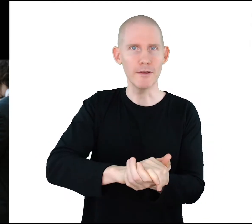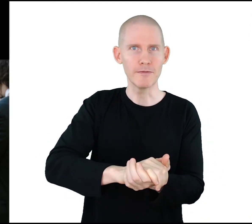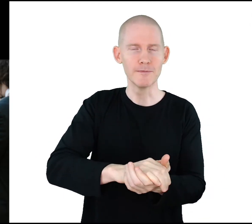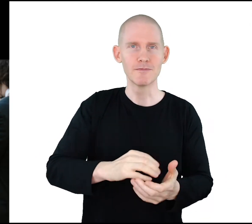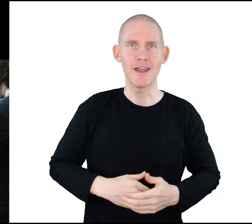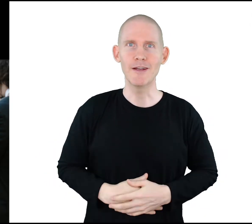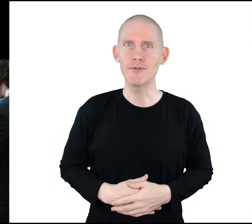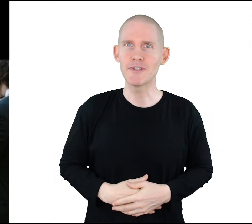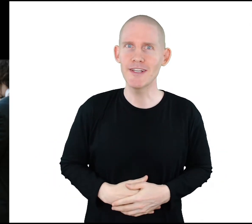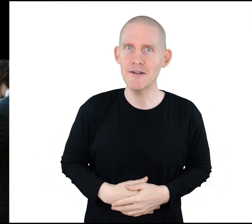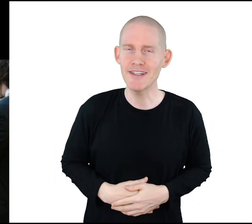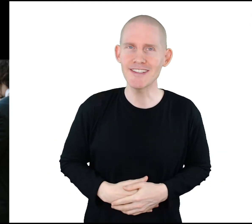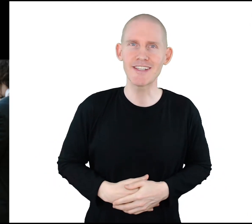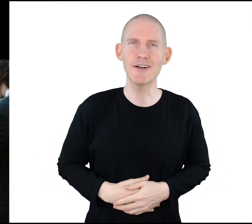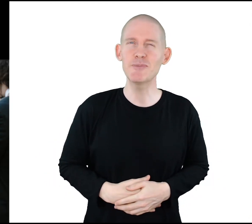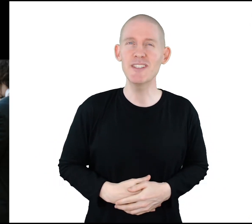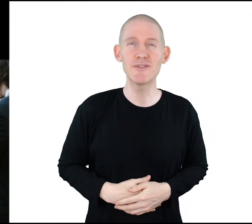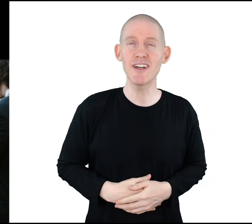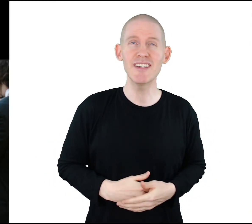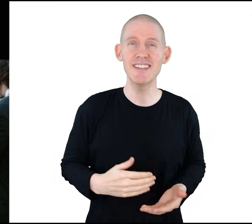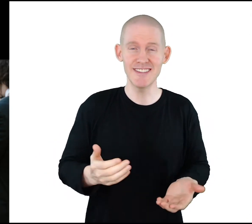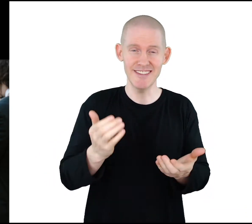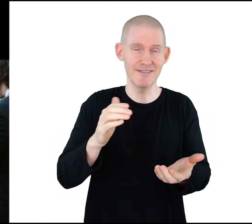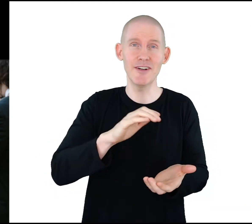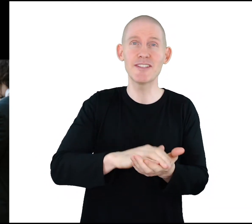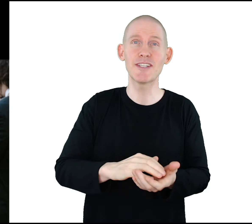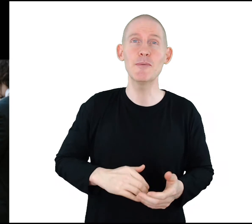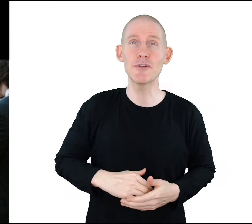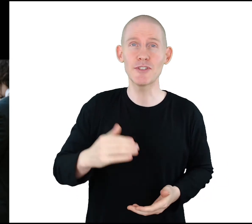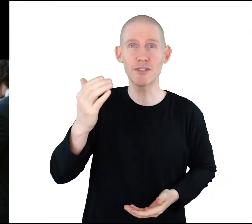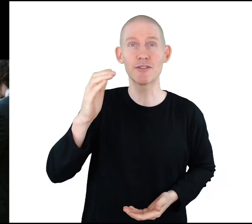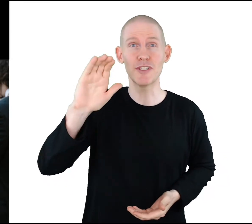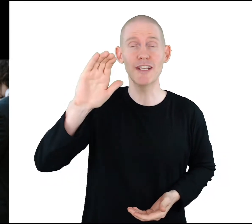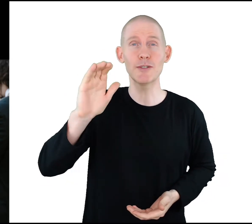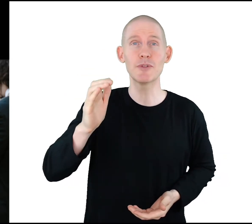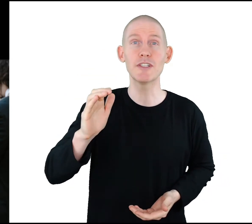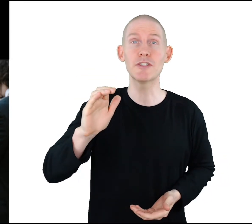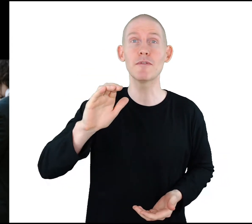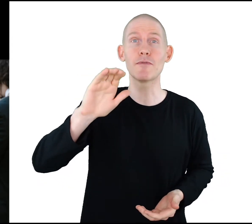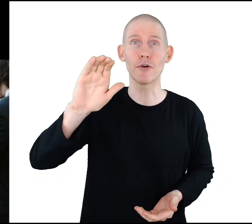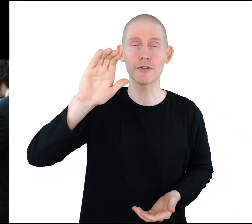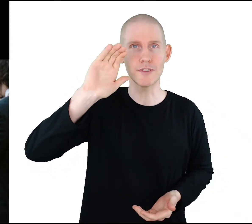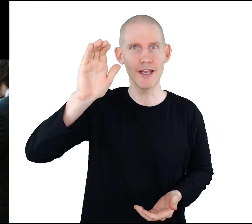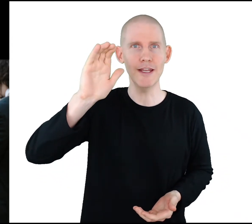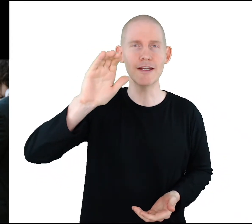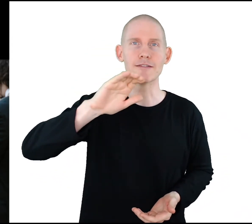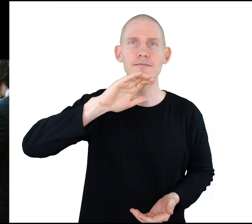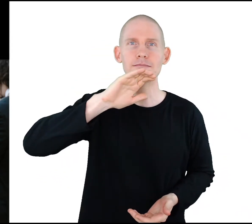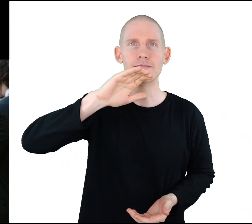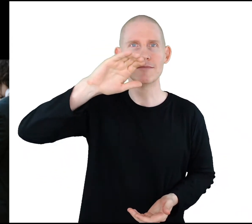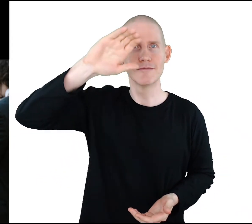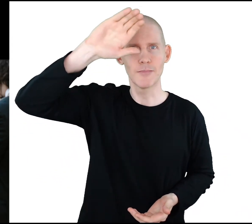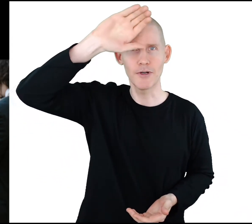Wife. And if you're curious, husband is very, very similar, just change the position of the first hand. Put it up